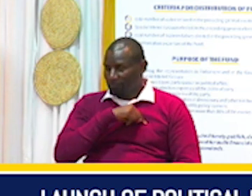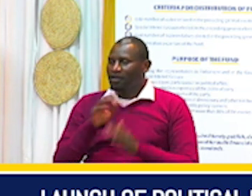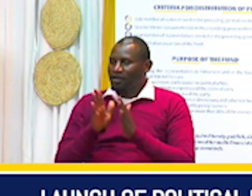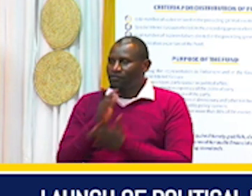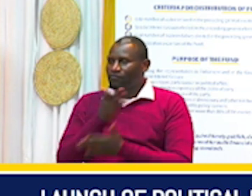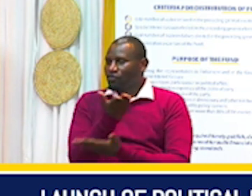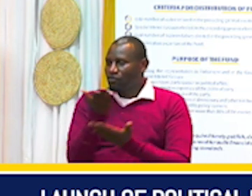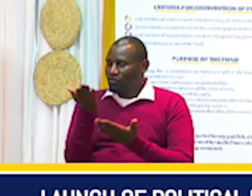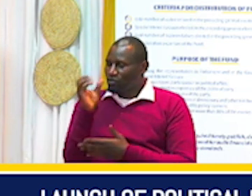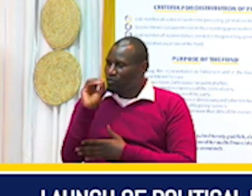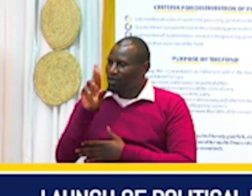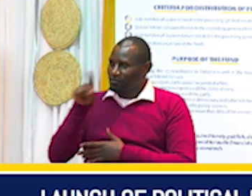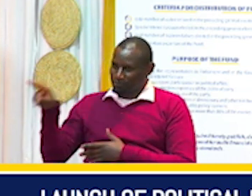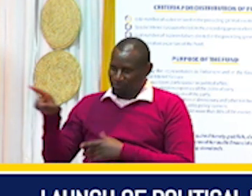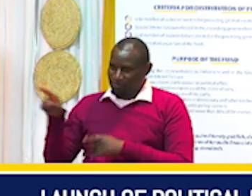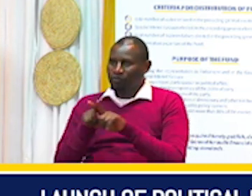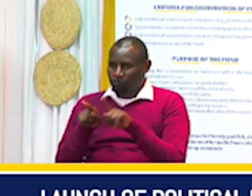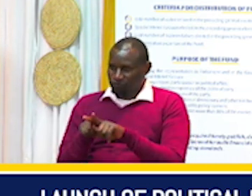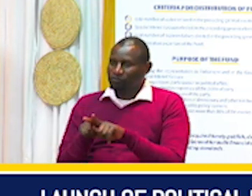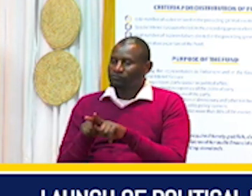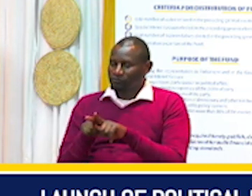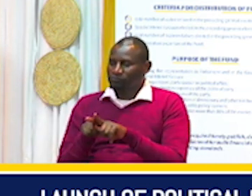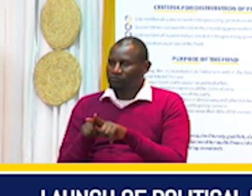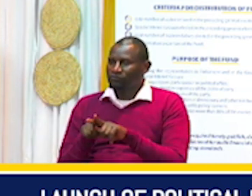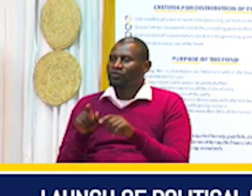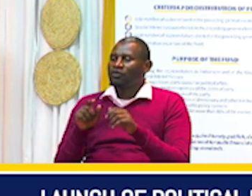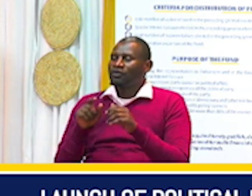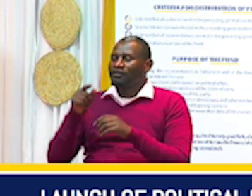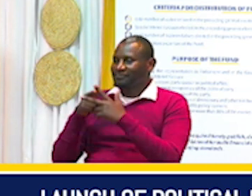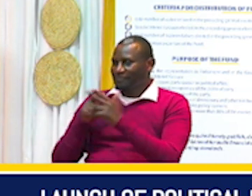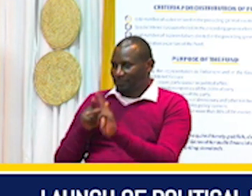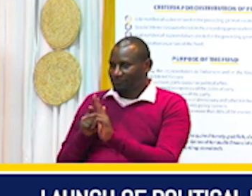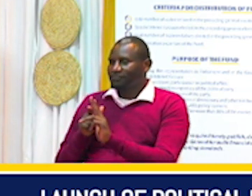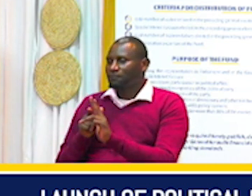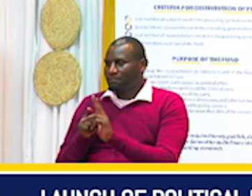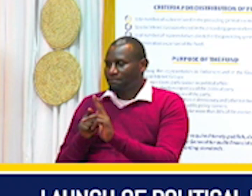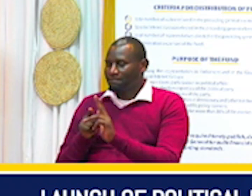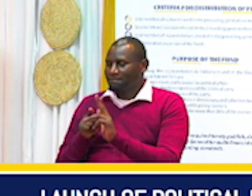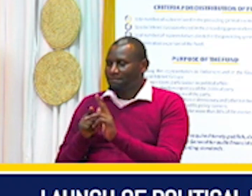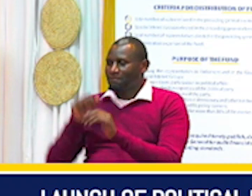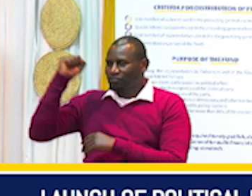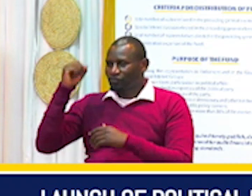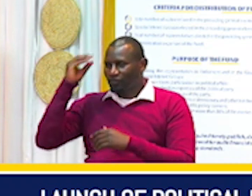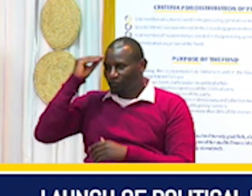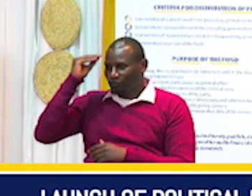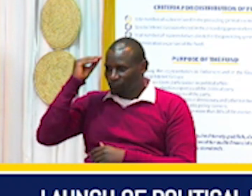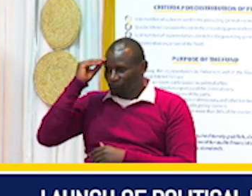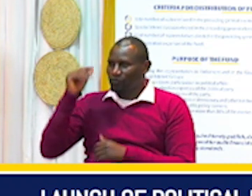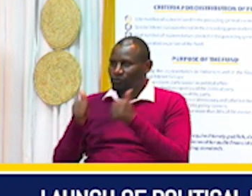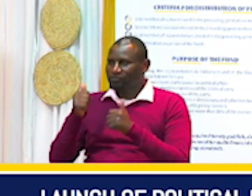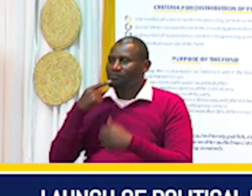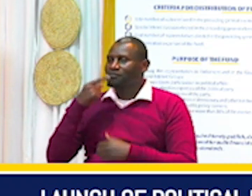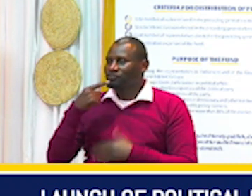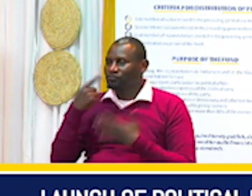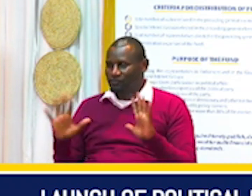for RPP as well, which we are again happy to support in the original source book of political education, which already has been